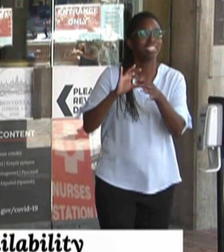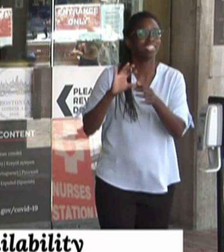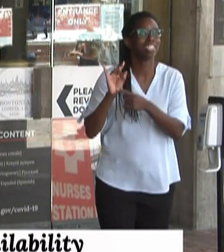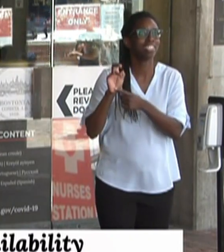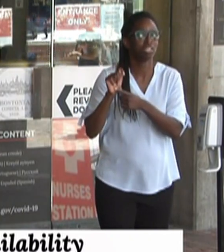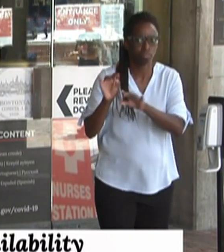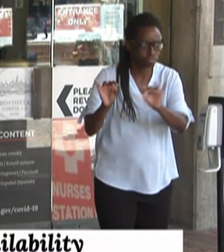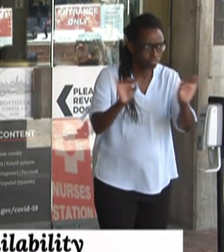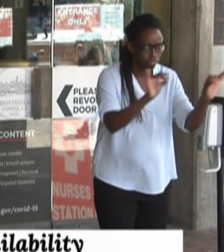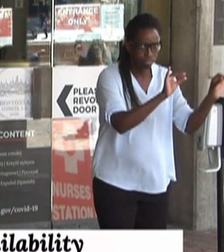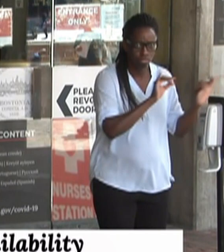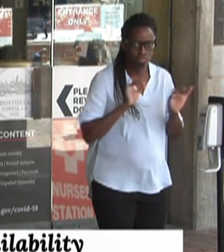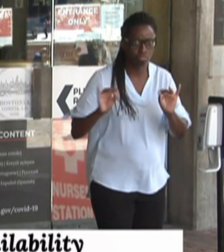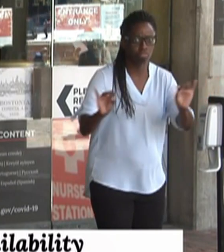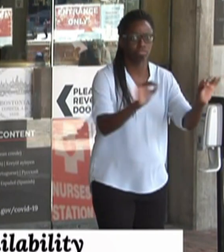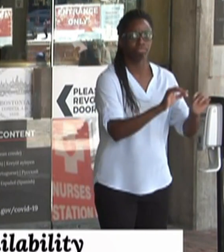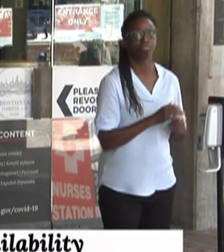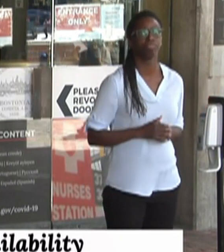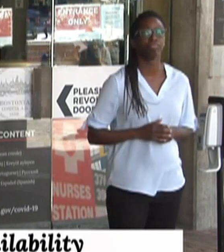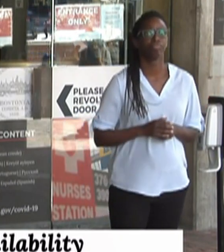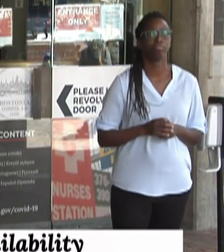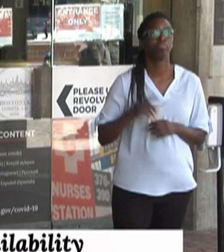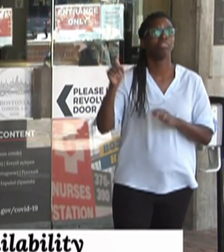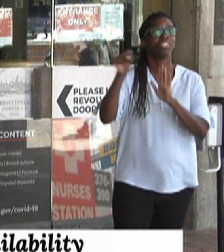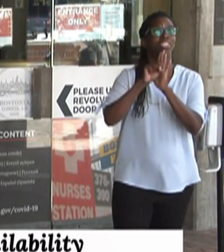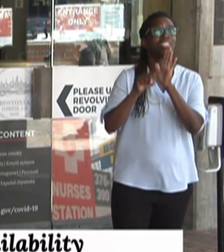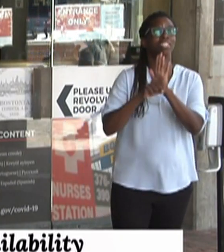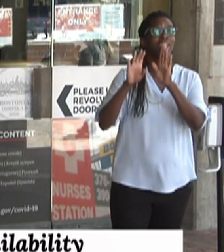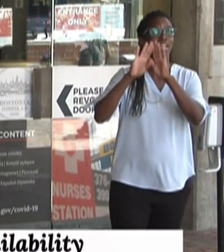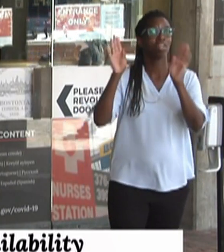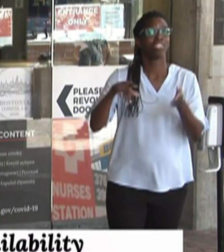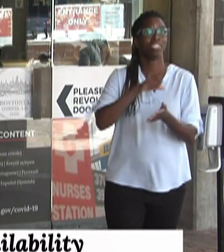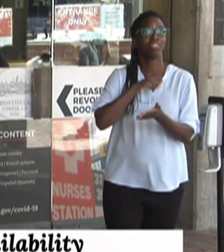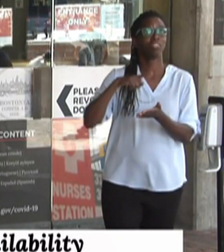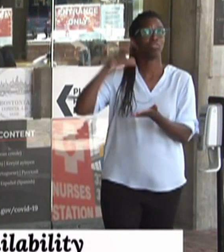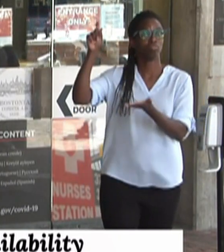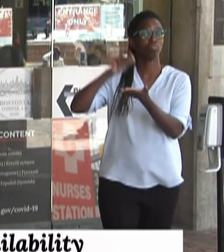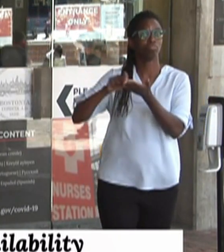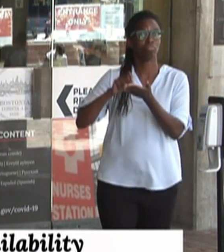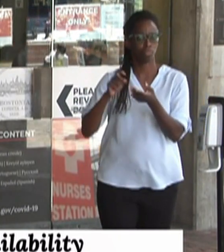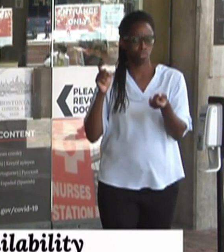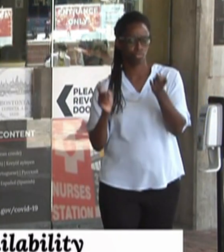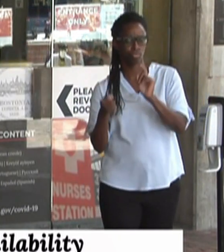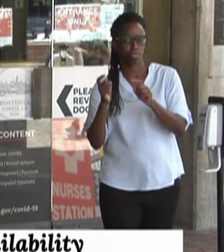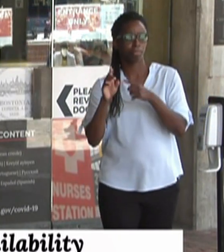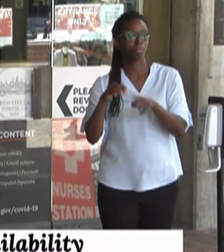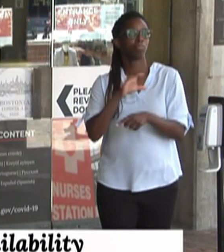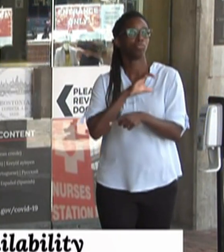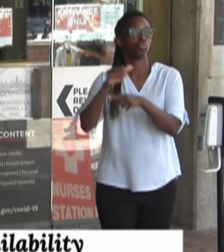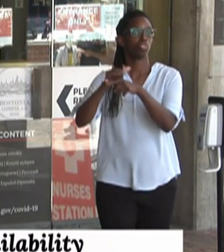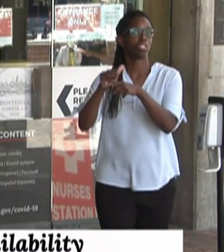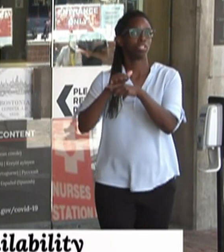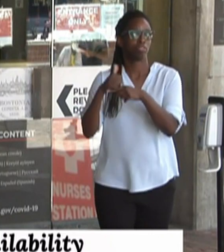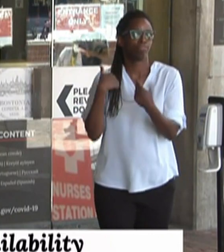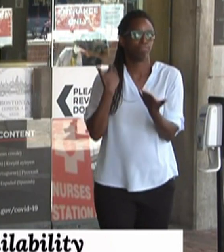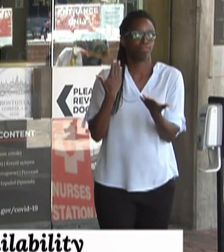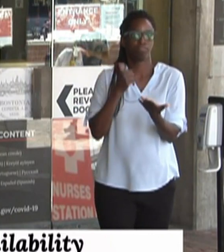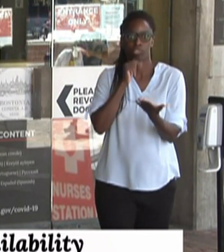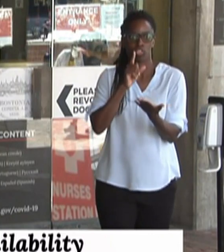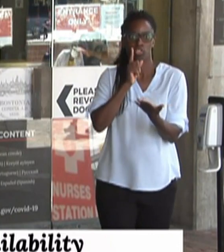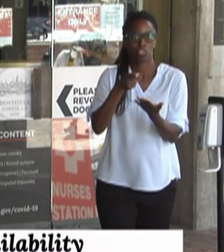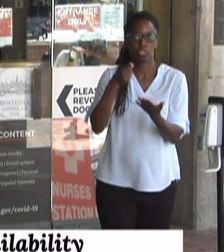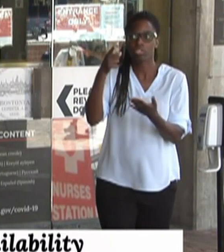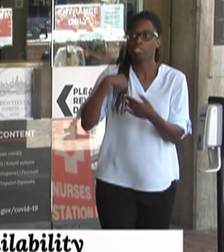I'm not sure what the holdup is. I'm not privy to the conference committee. There's been really no reports coming out of there about the